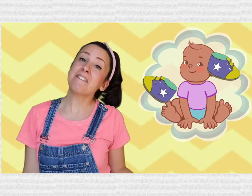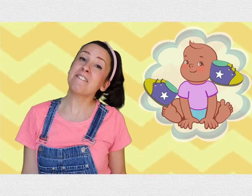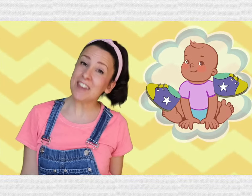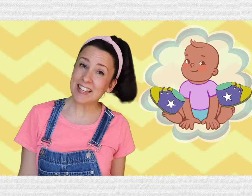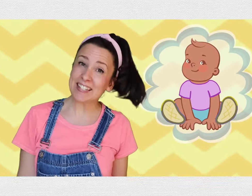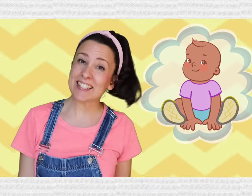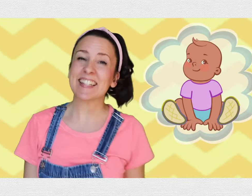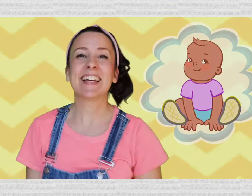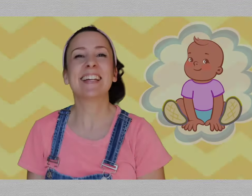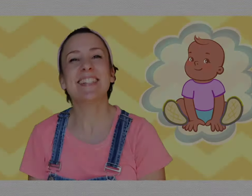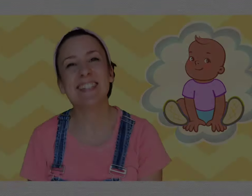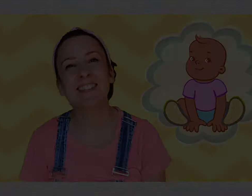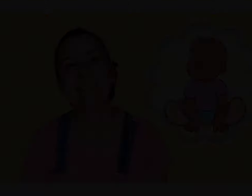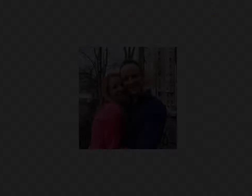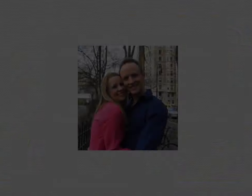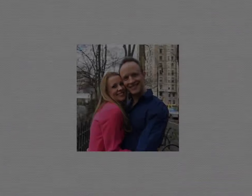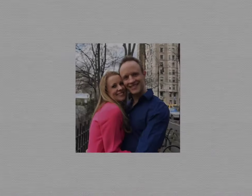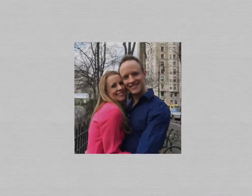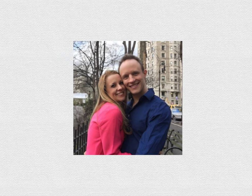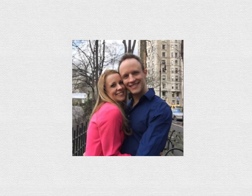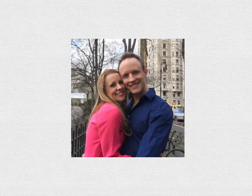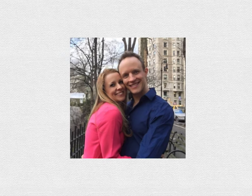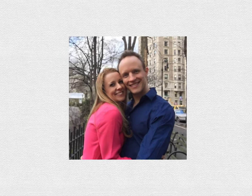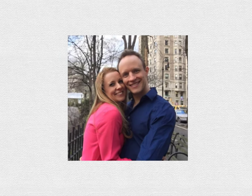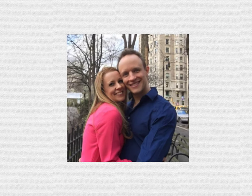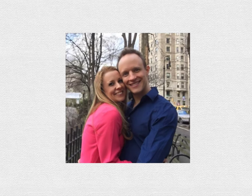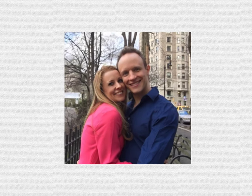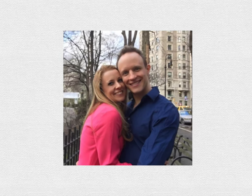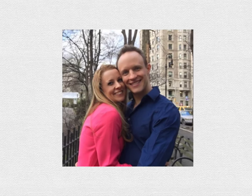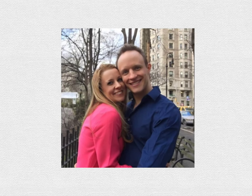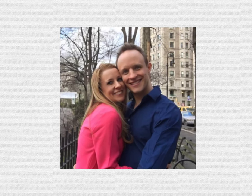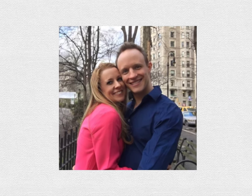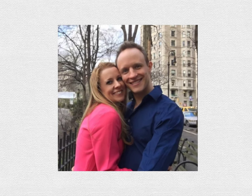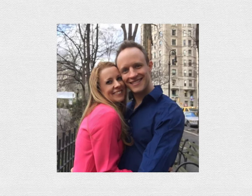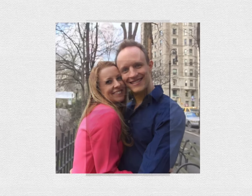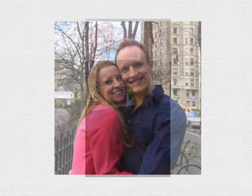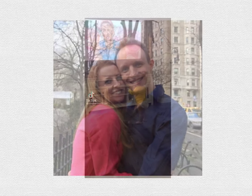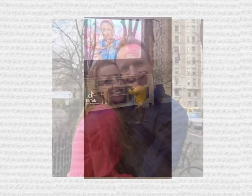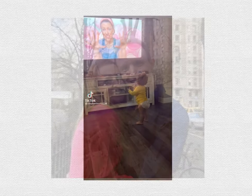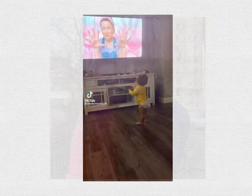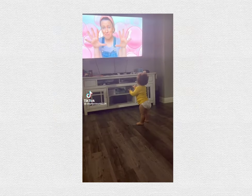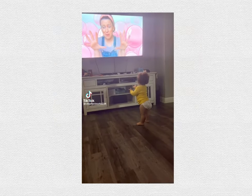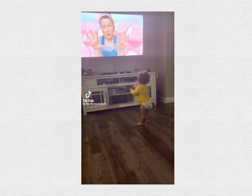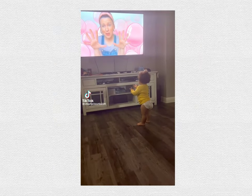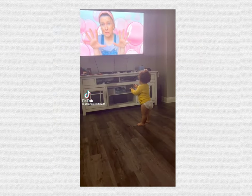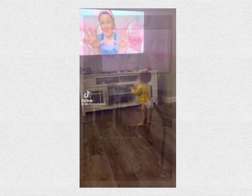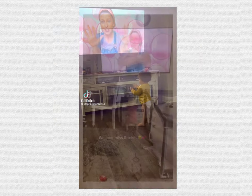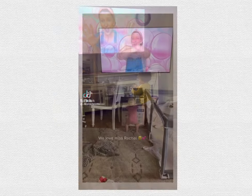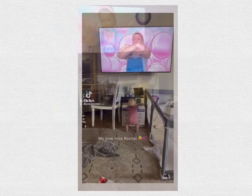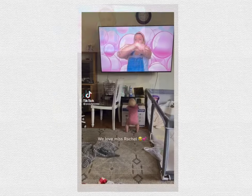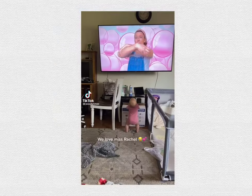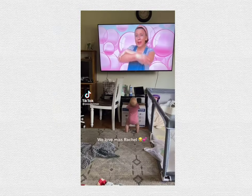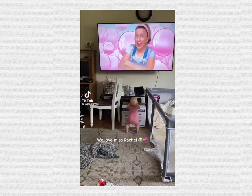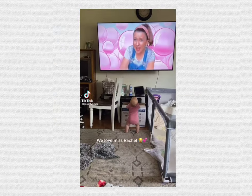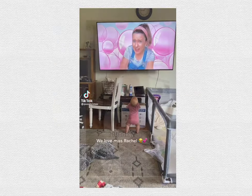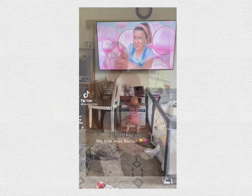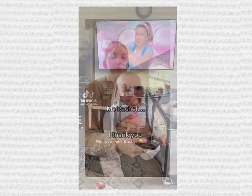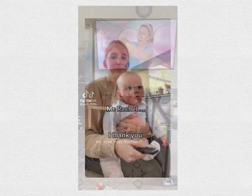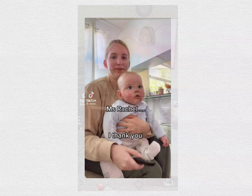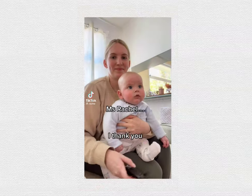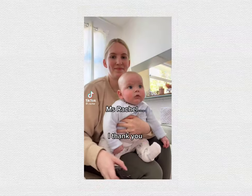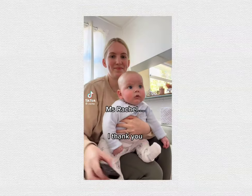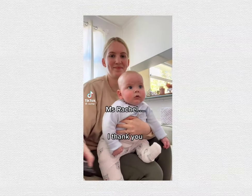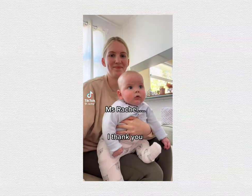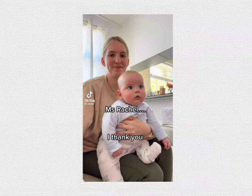and steadily becoming a household name. Rachel Griffin Accurso, commonly known as Ms.Rachel, is a famous celebrity to kids